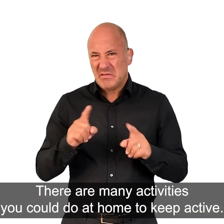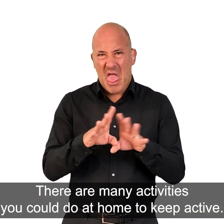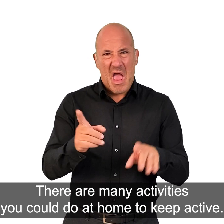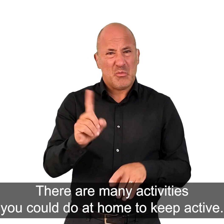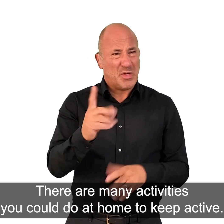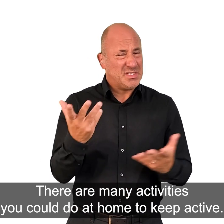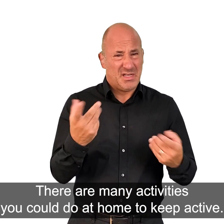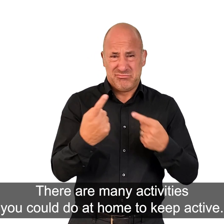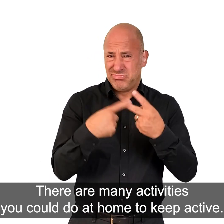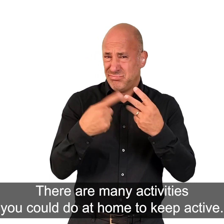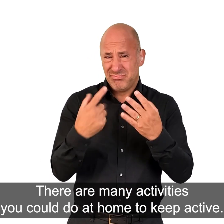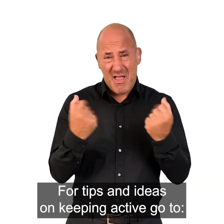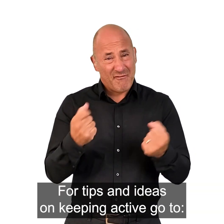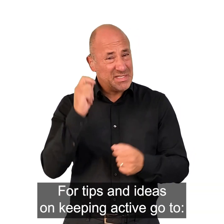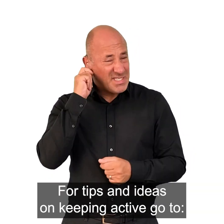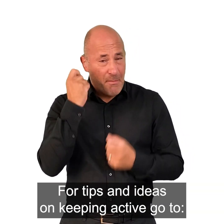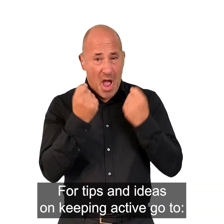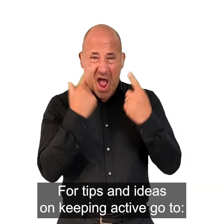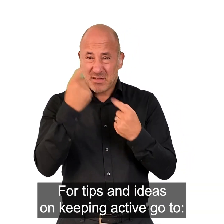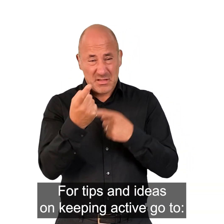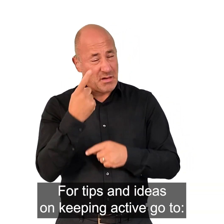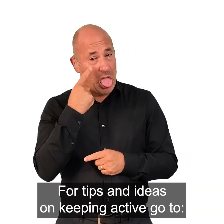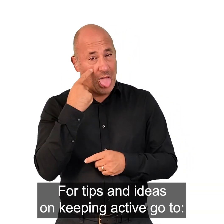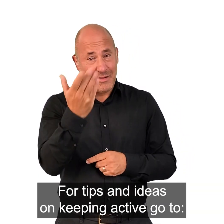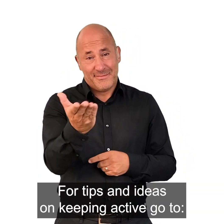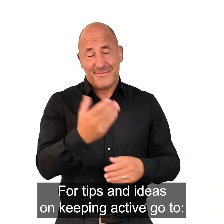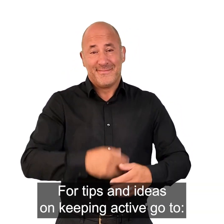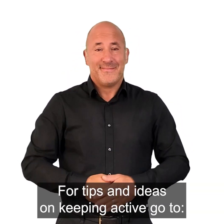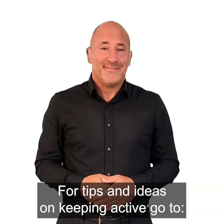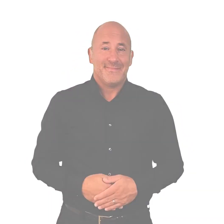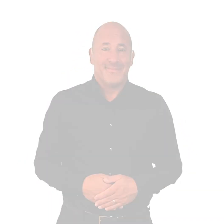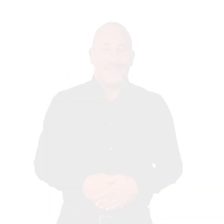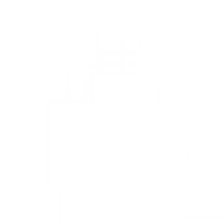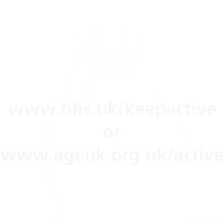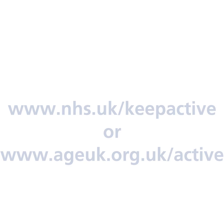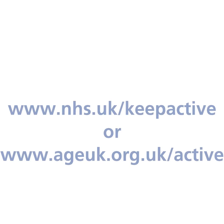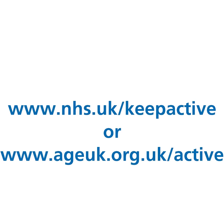to keep active. For tips and ideas on keeping active, go to